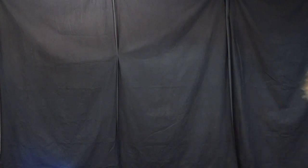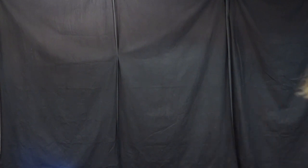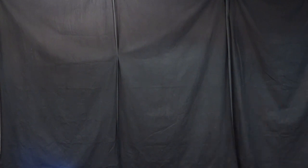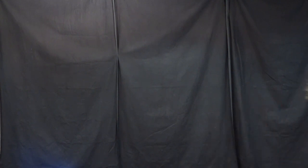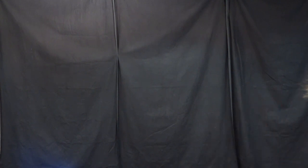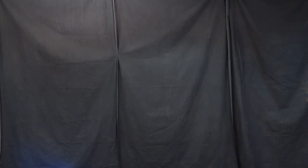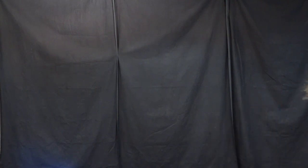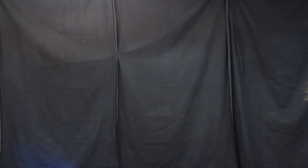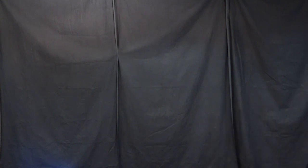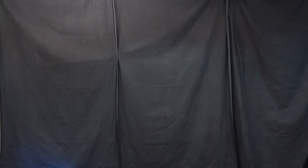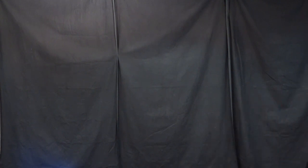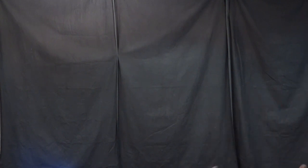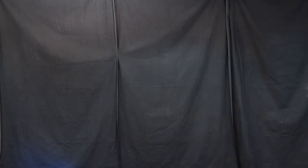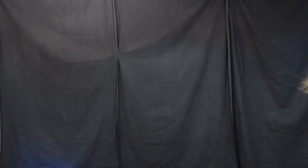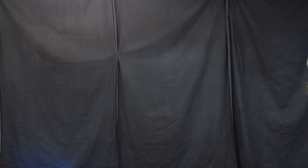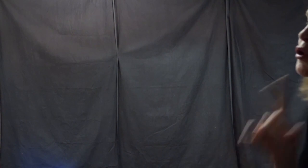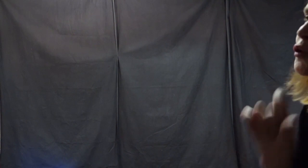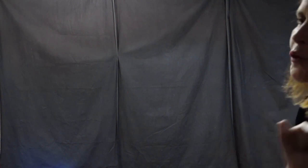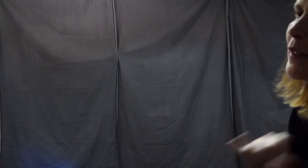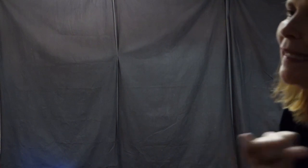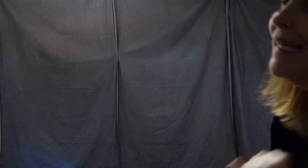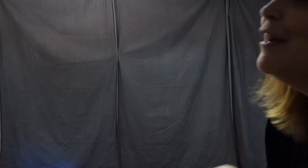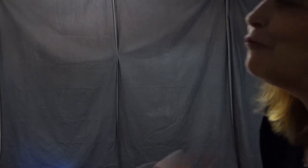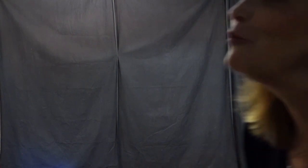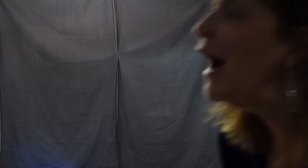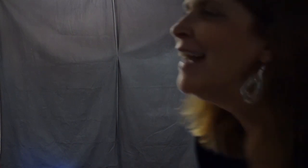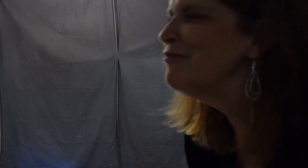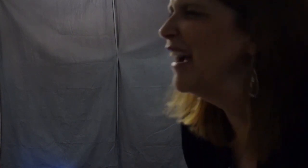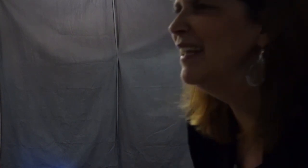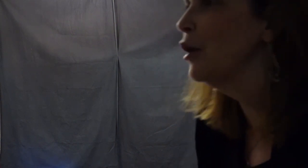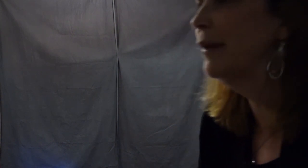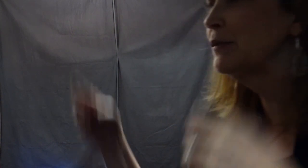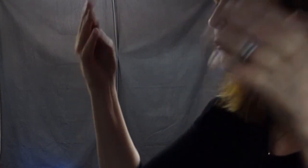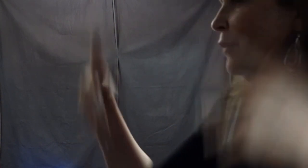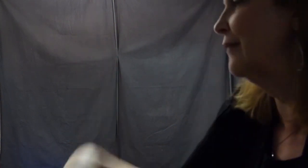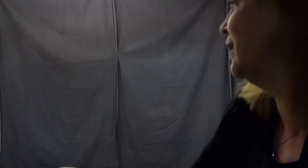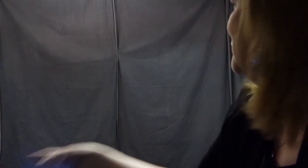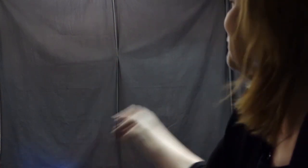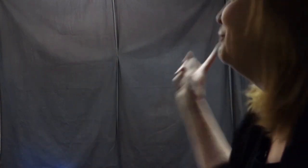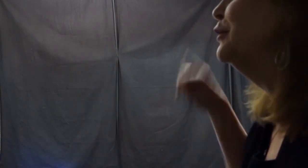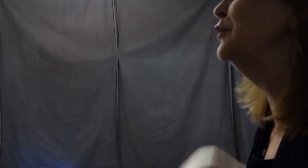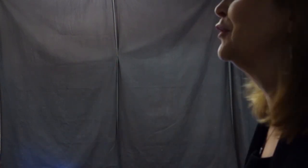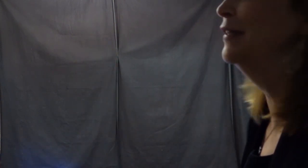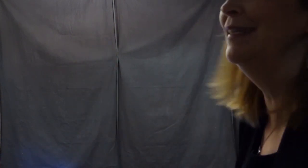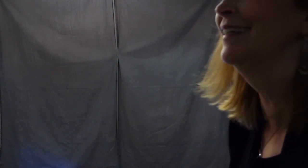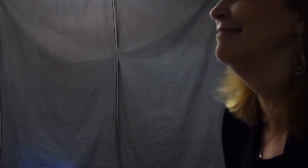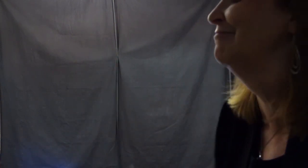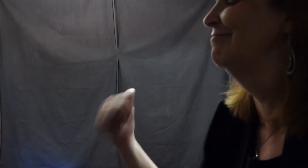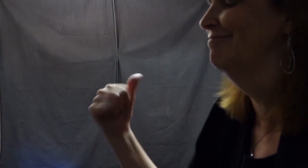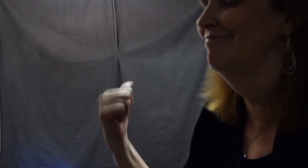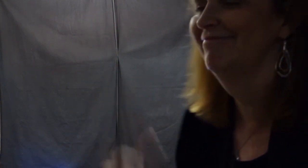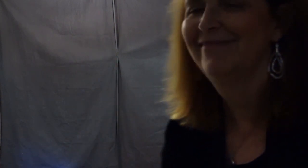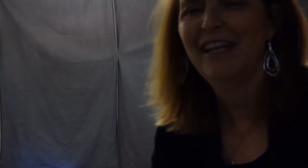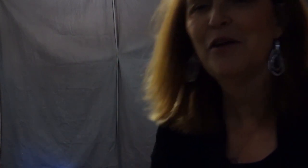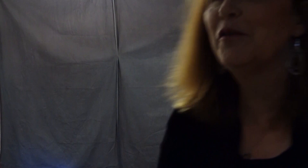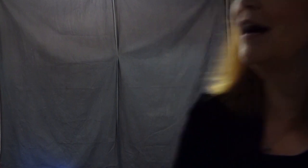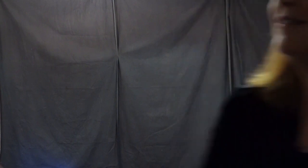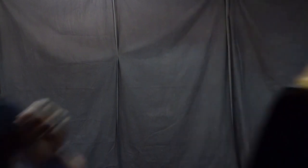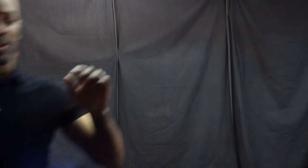Okay. Do you know what I mean? We'll polish it. And Somebody's but basement, truly, you know, I mean. right, in our basement, I've got a blue screen. Awesome. We'll Okay. have Daniel put